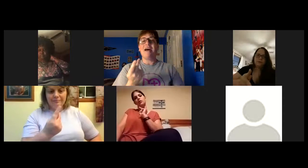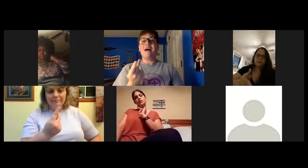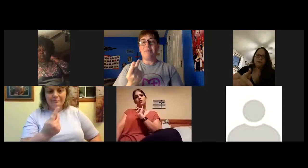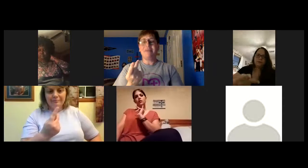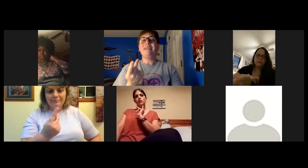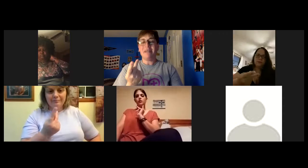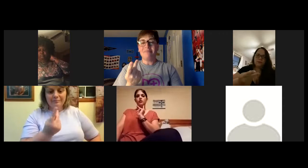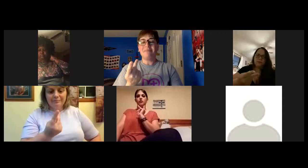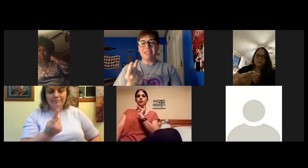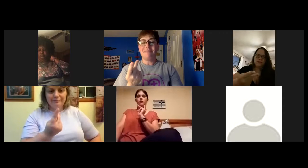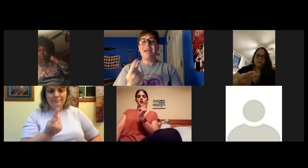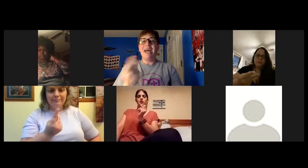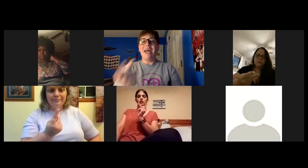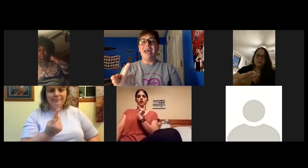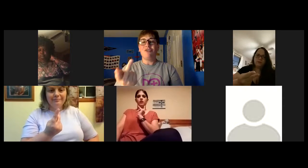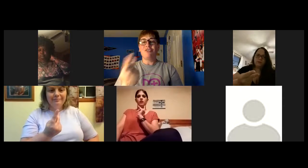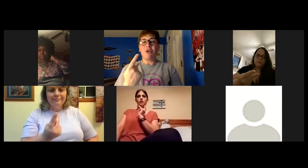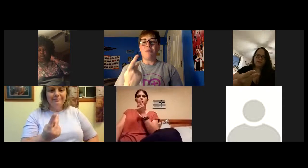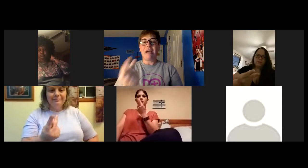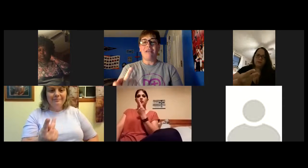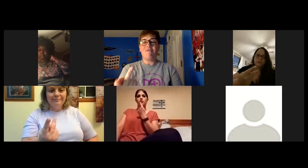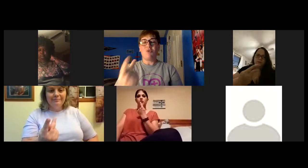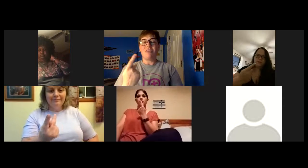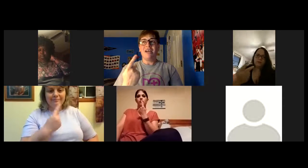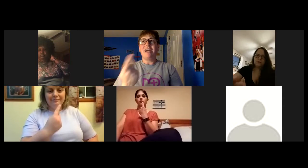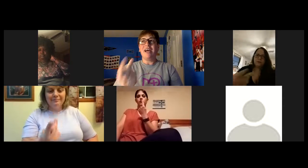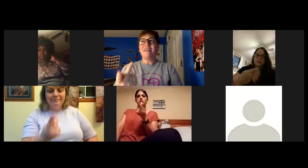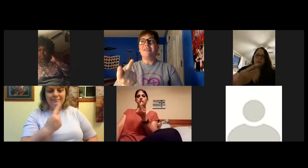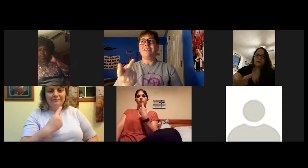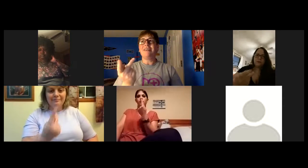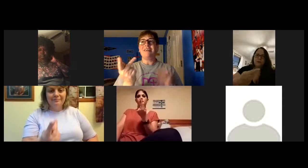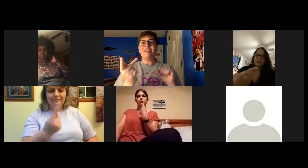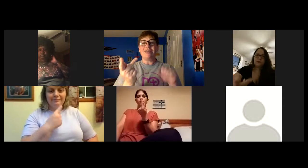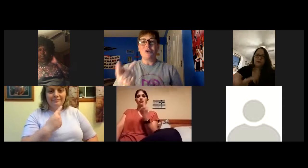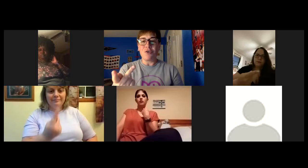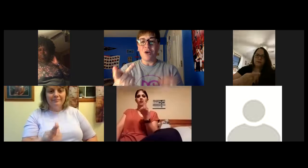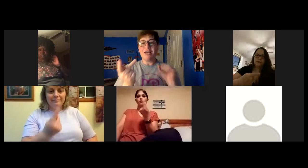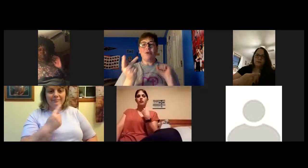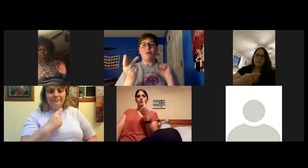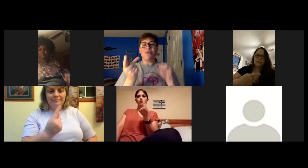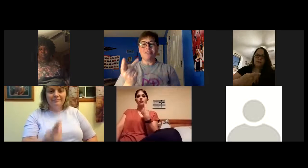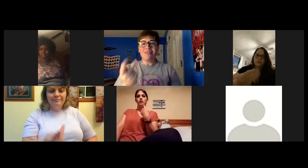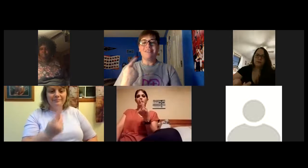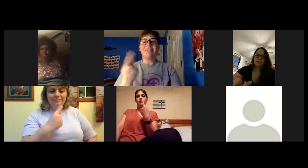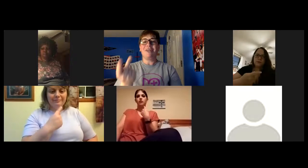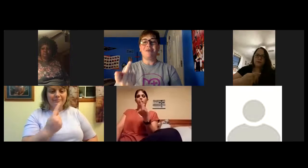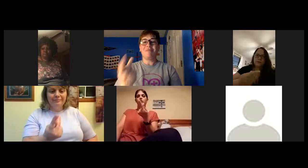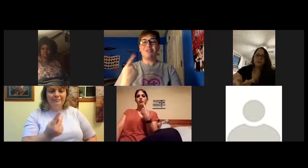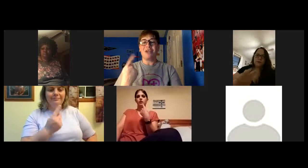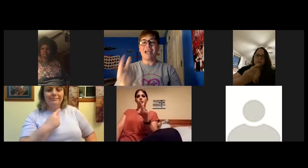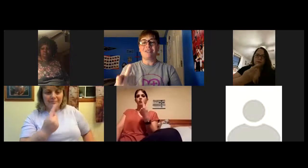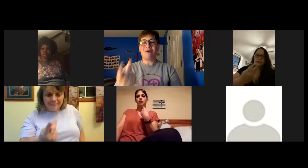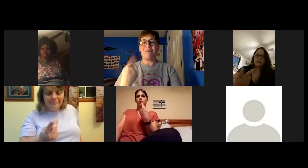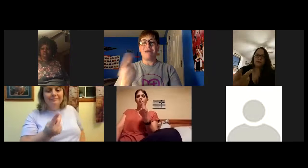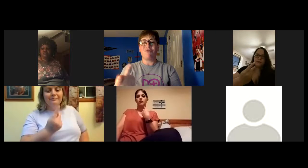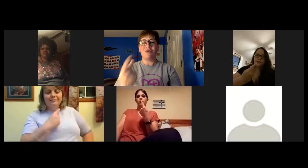pointing up. Yep. And you're just going back and forth. Kind of like you're on a rocking horse, but